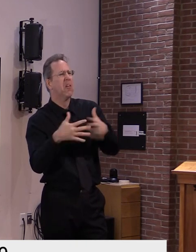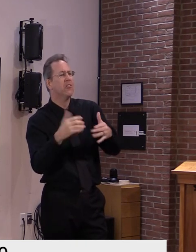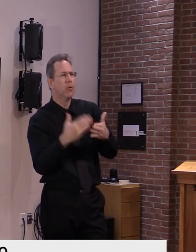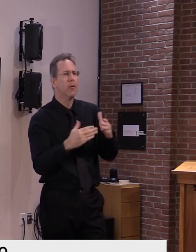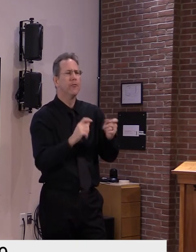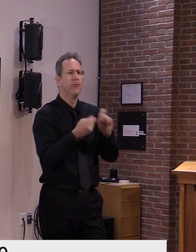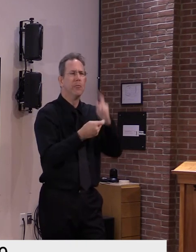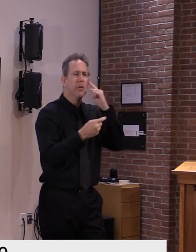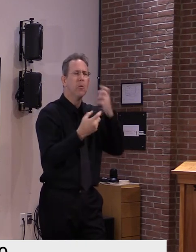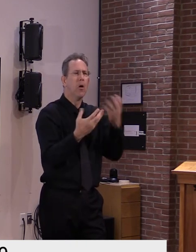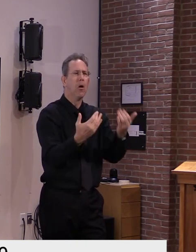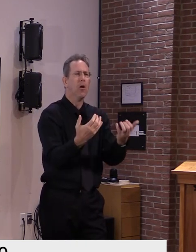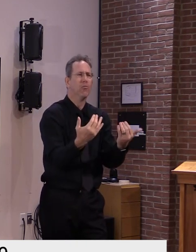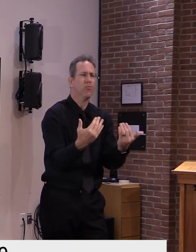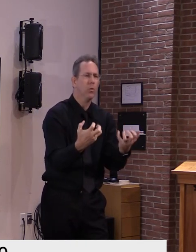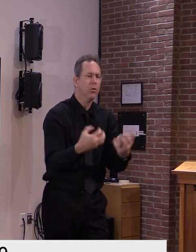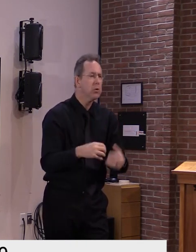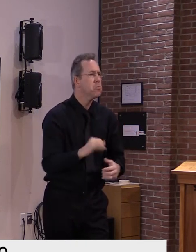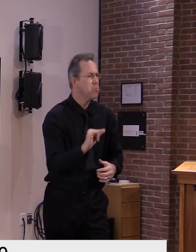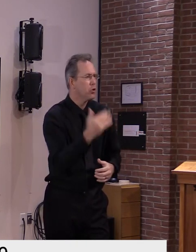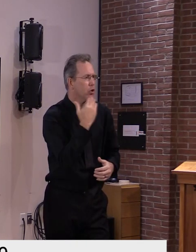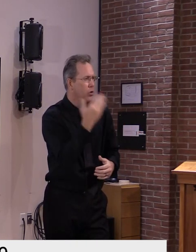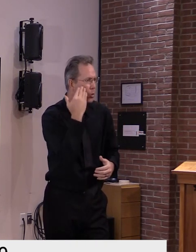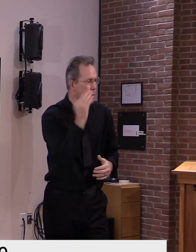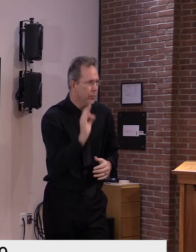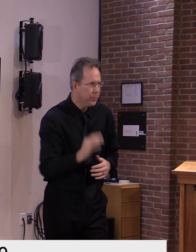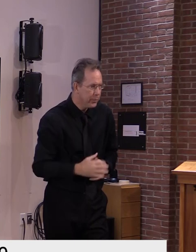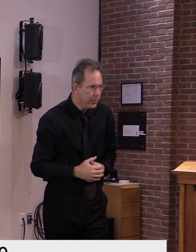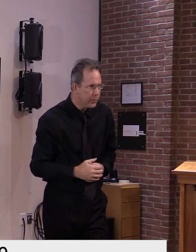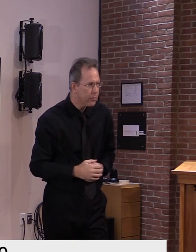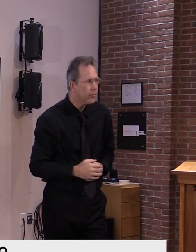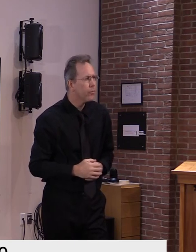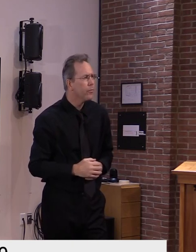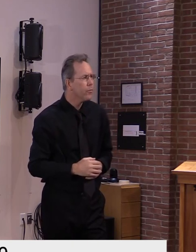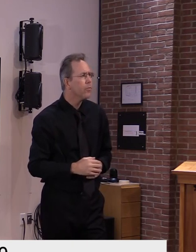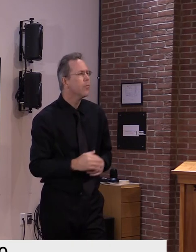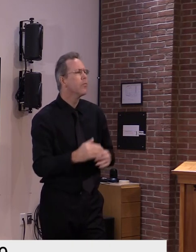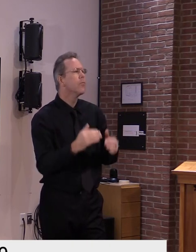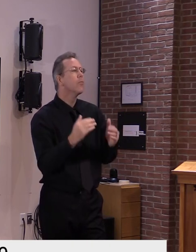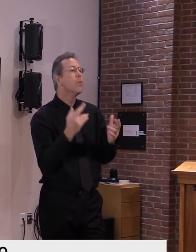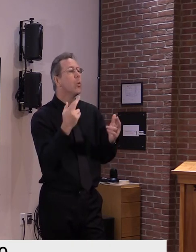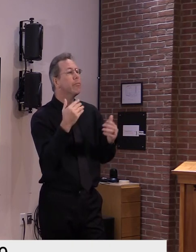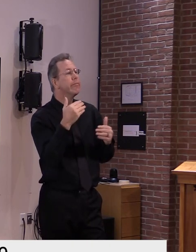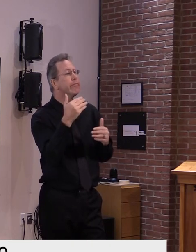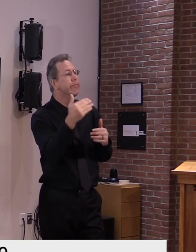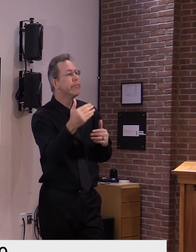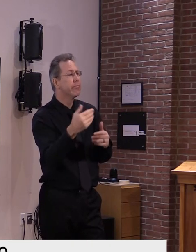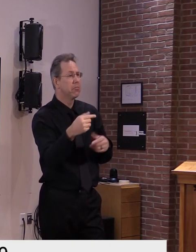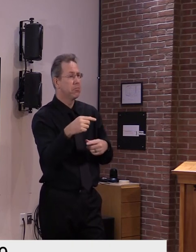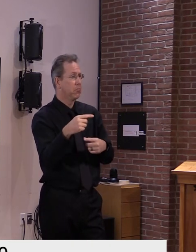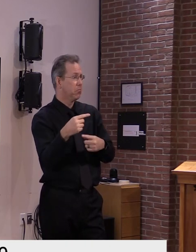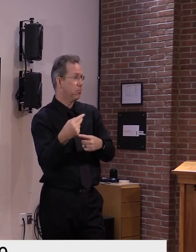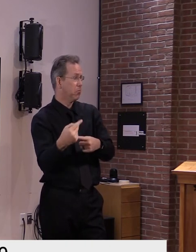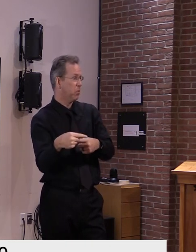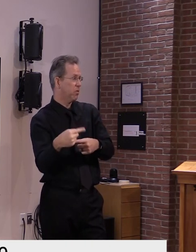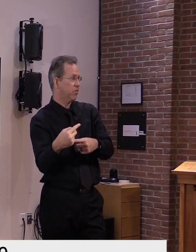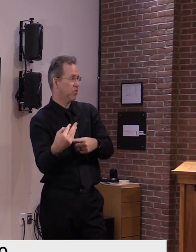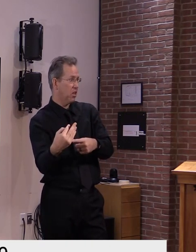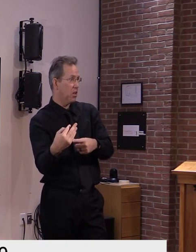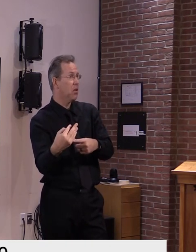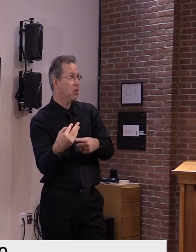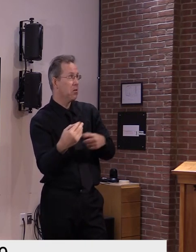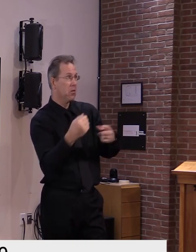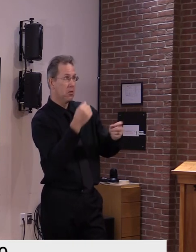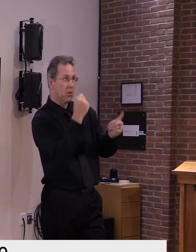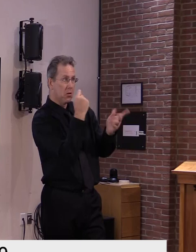given authorization, which could happen by the end of this week, people will have even more confidence after they get to see the